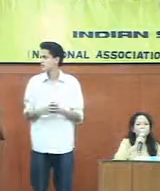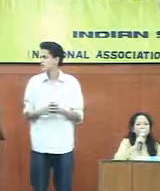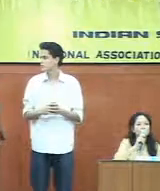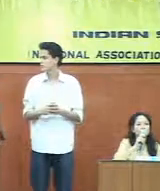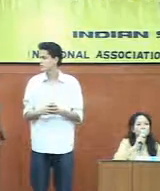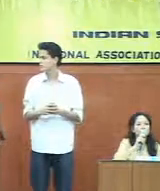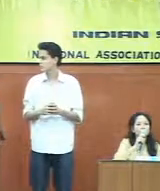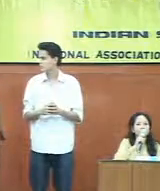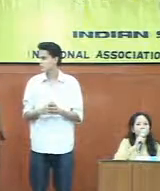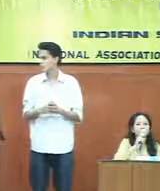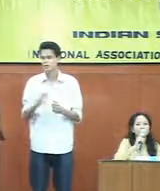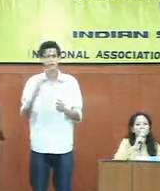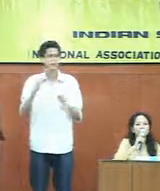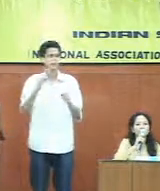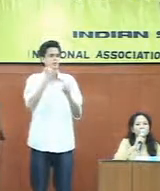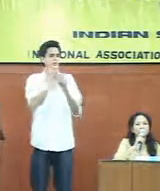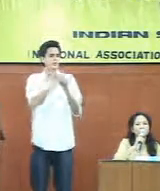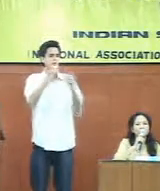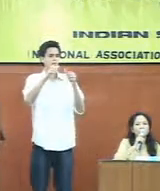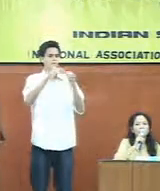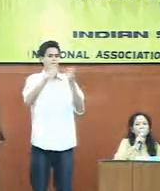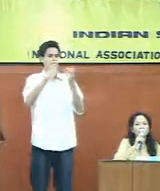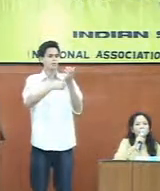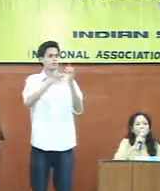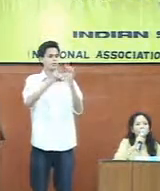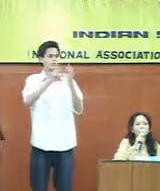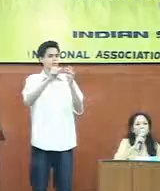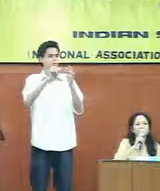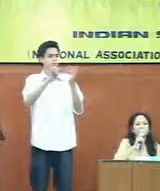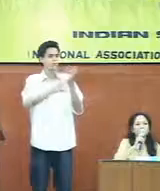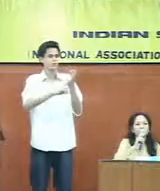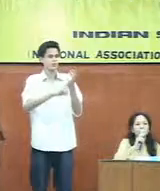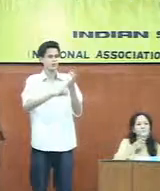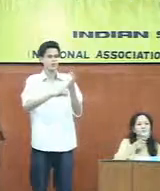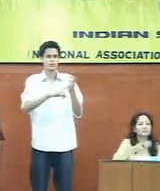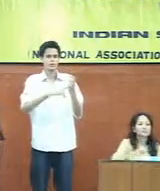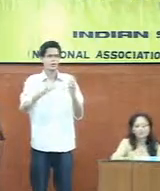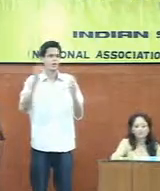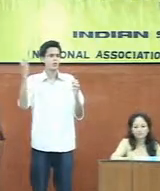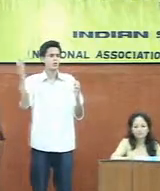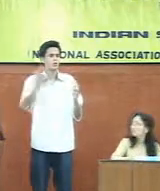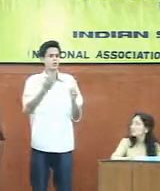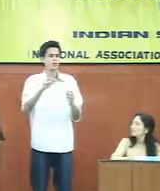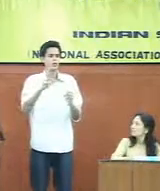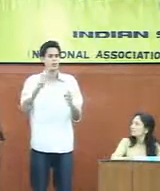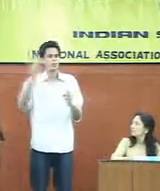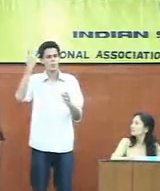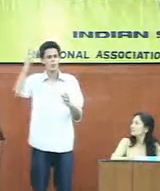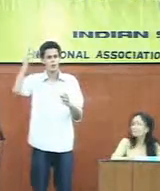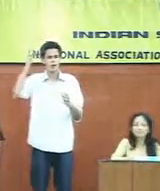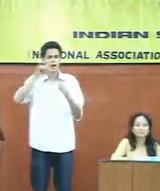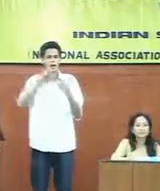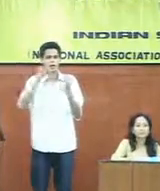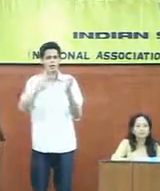Actually, the concept of guardianship that has come under the National Trust Act is not really a new concept. We already have an act